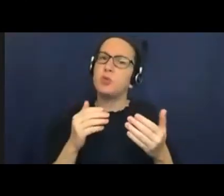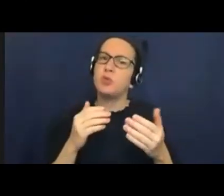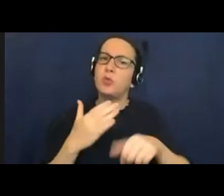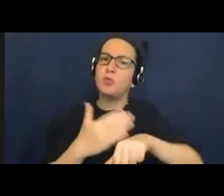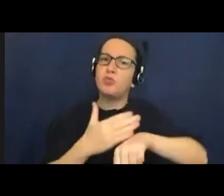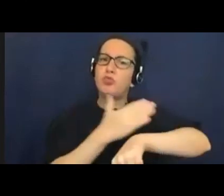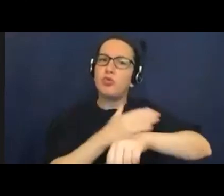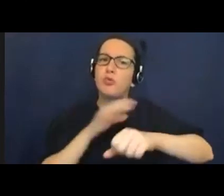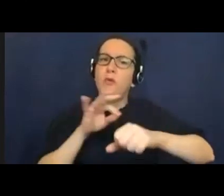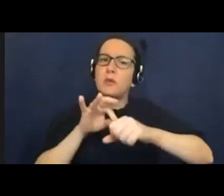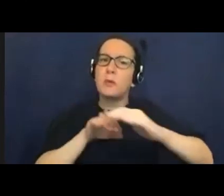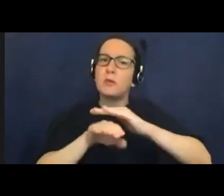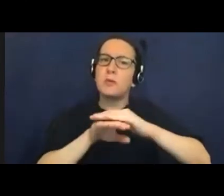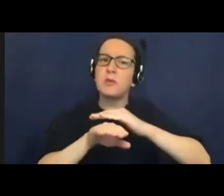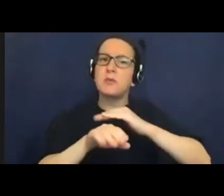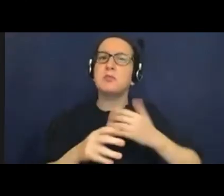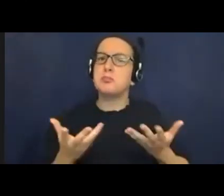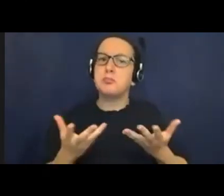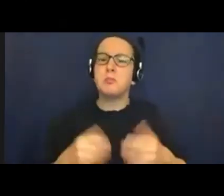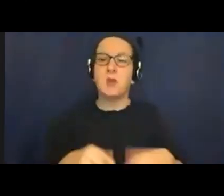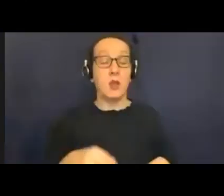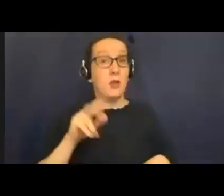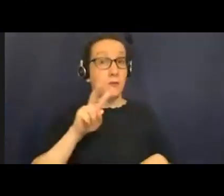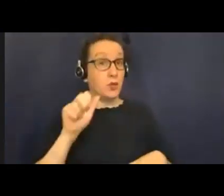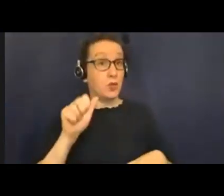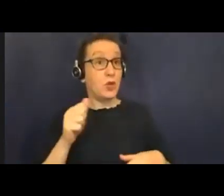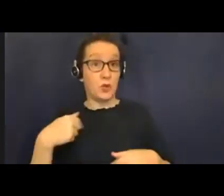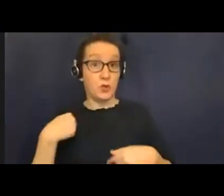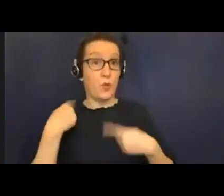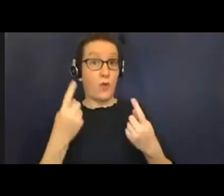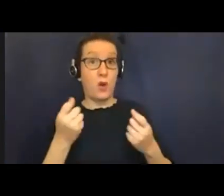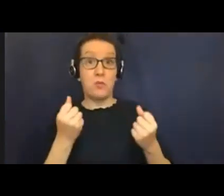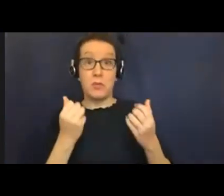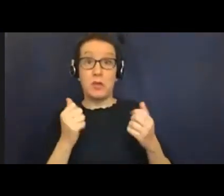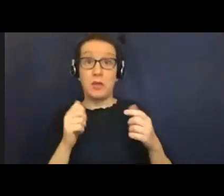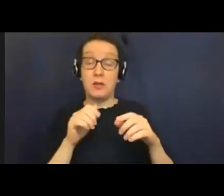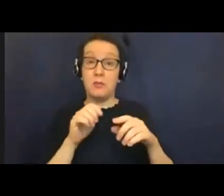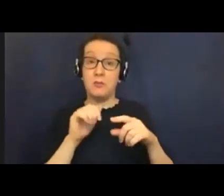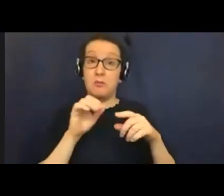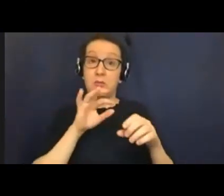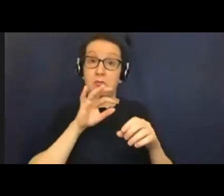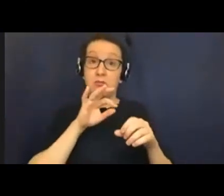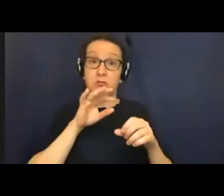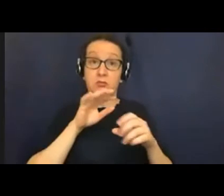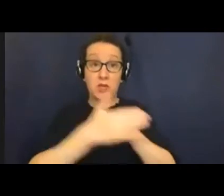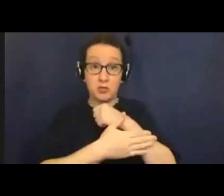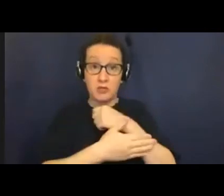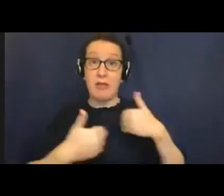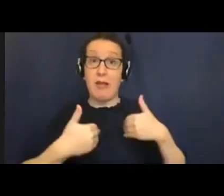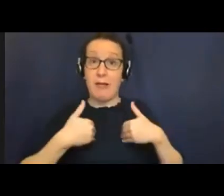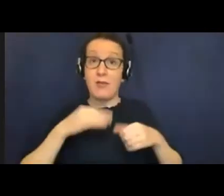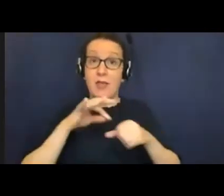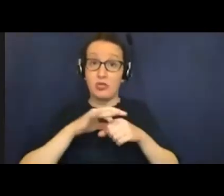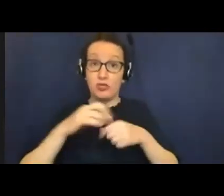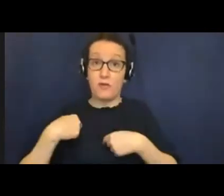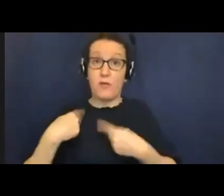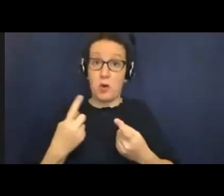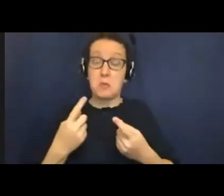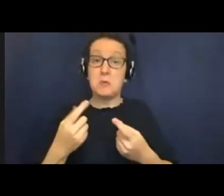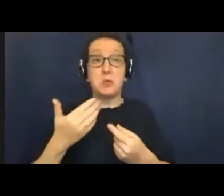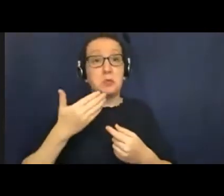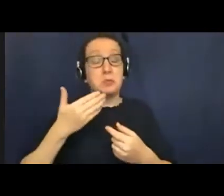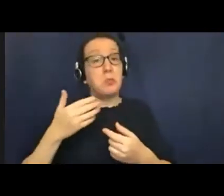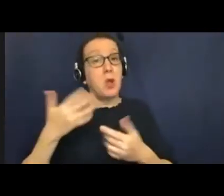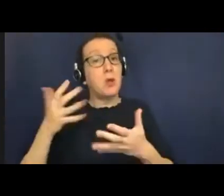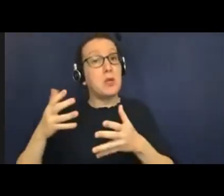actually have had elections so far. So we do have some good practice examples to draw from. One of those is developing political materials in